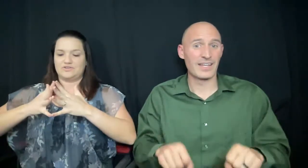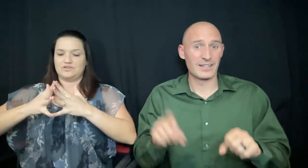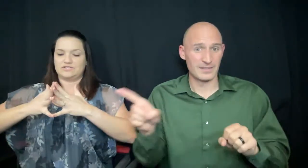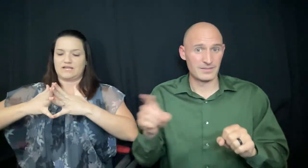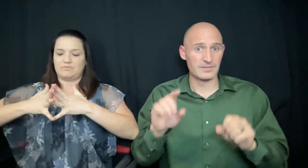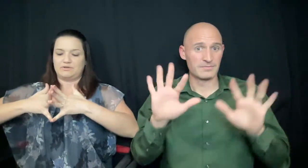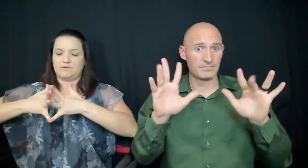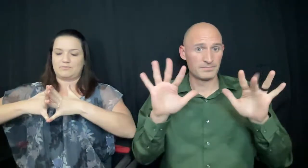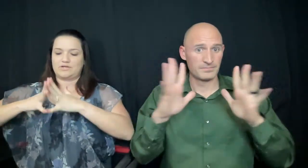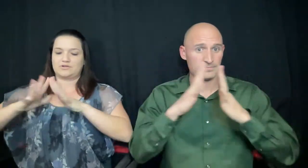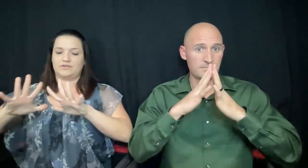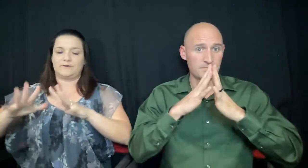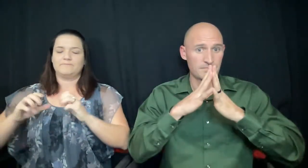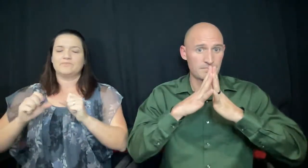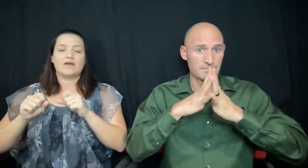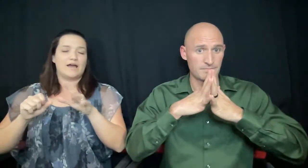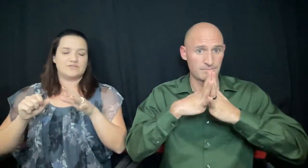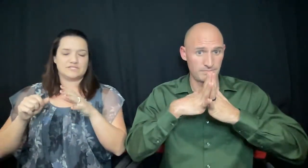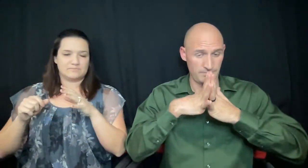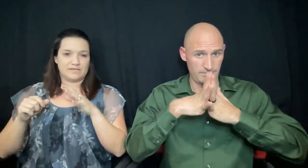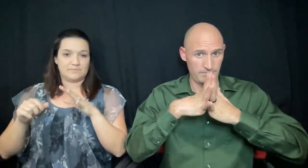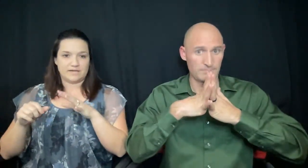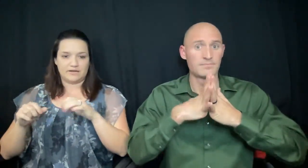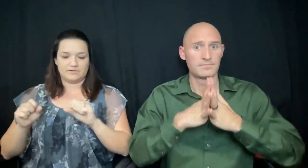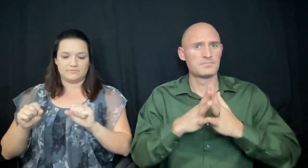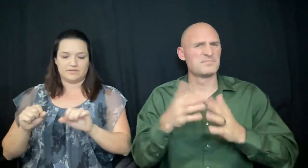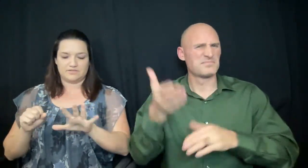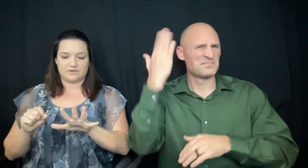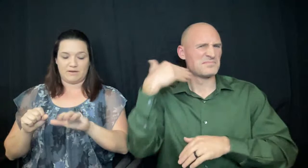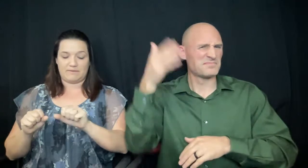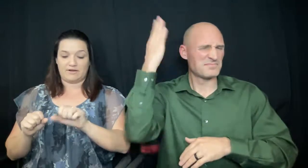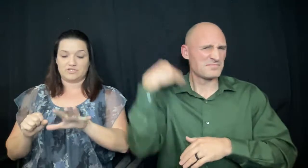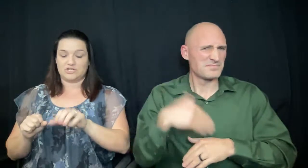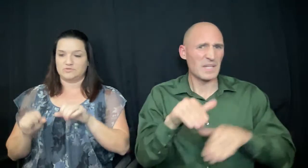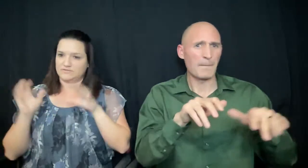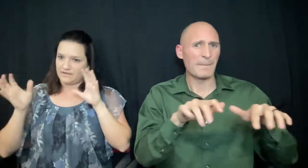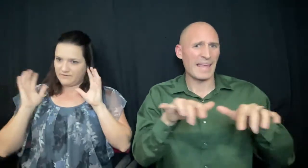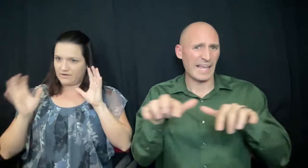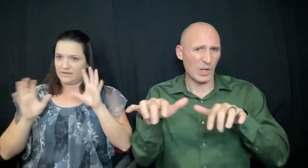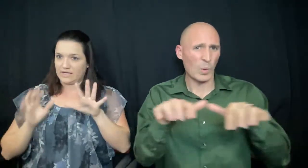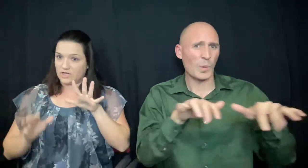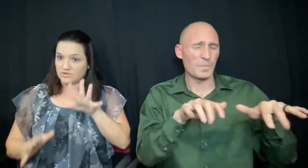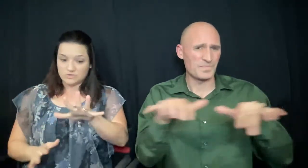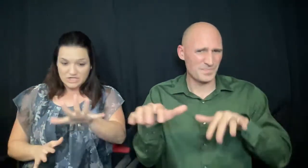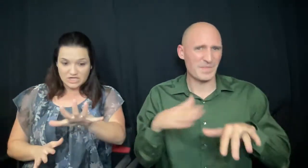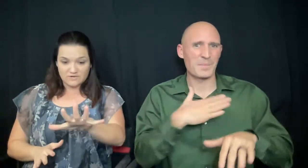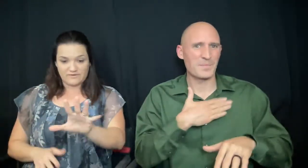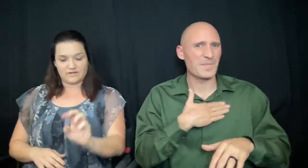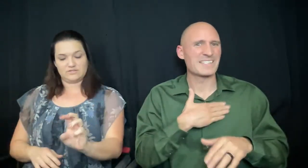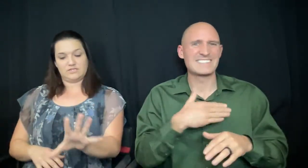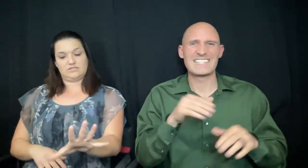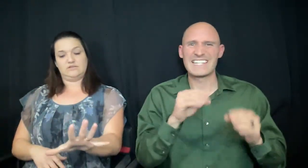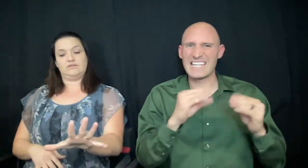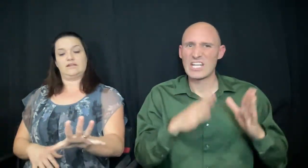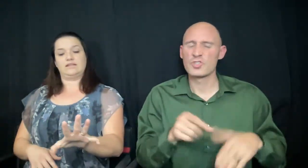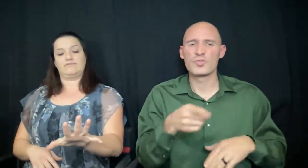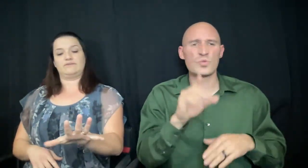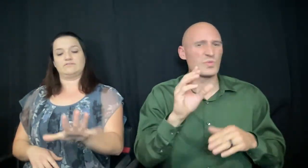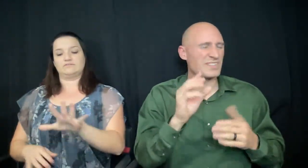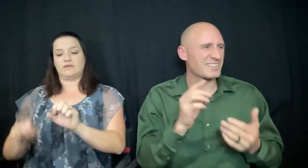can just kind of put a little bit of pressure on there. I used to play the piano. And so my piano teacher was very stretch out your fingers because, you got to get them fingers like,